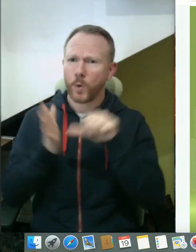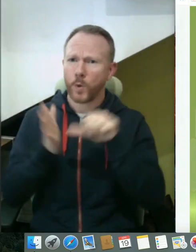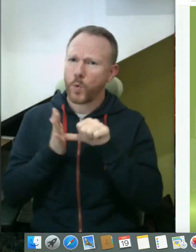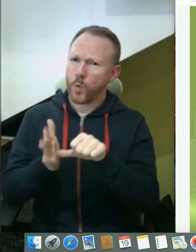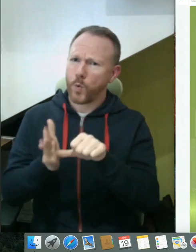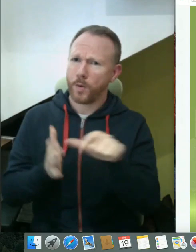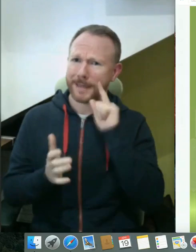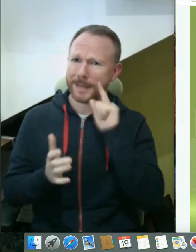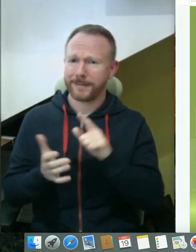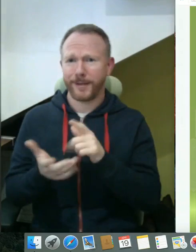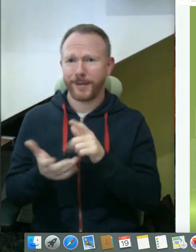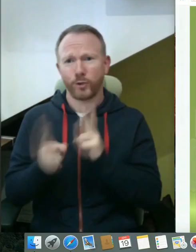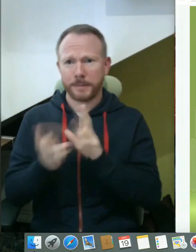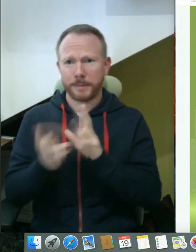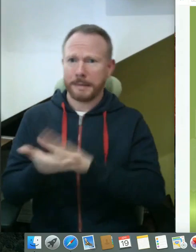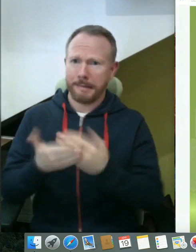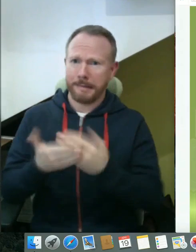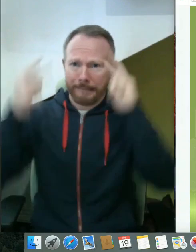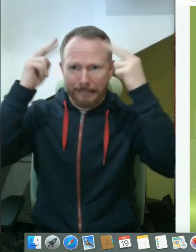toes.